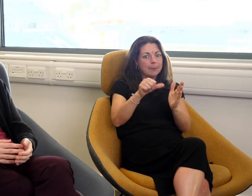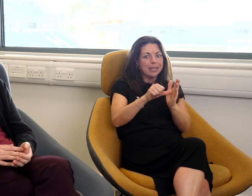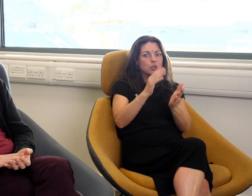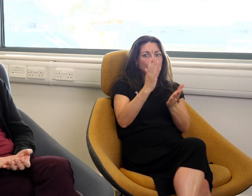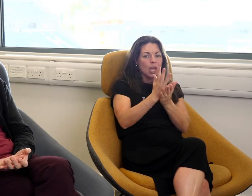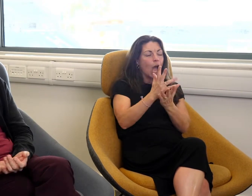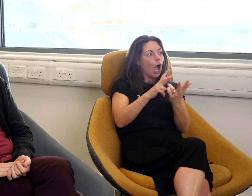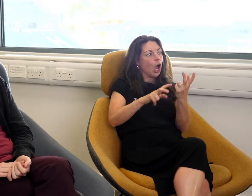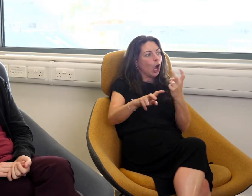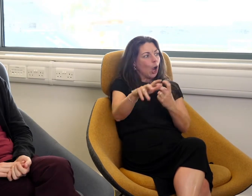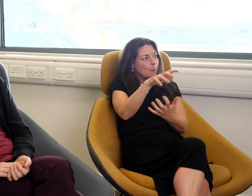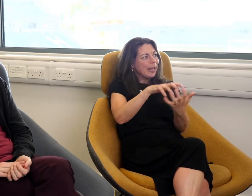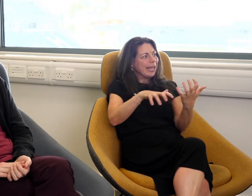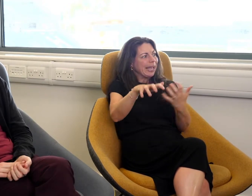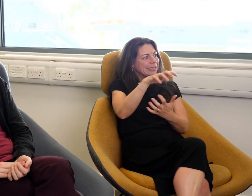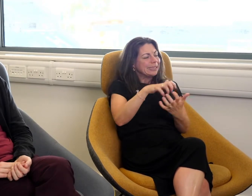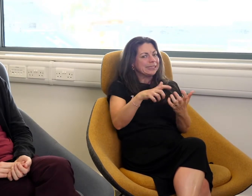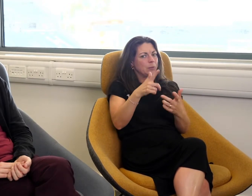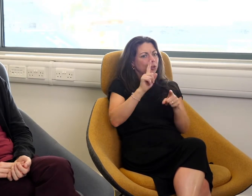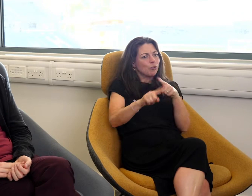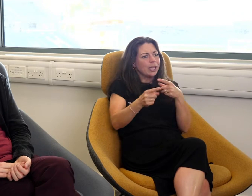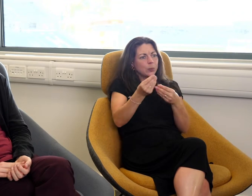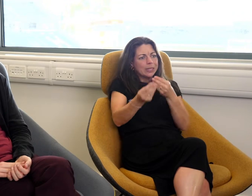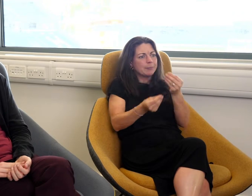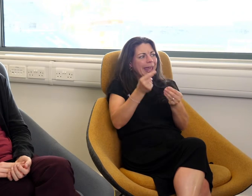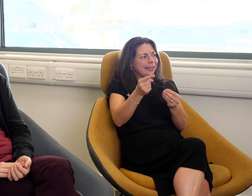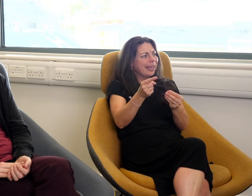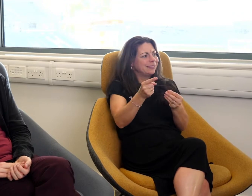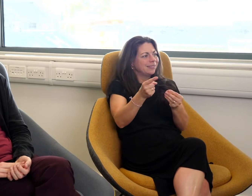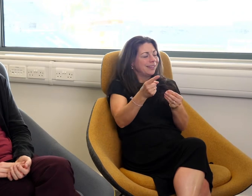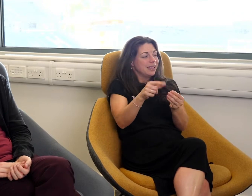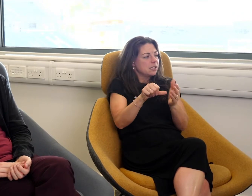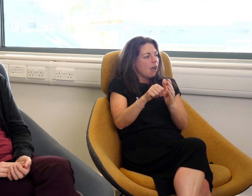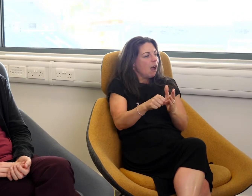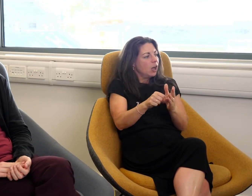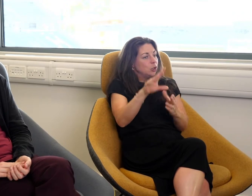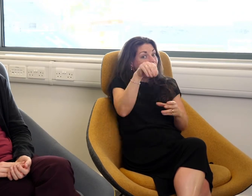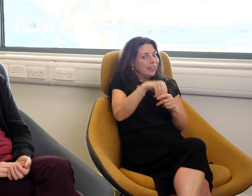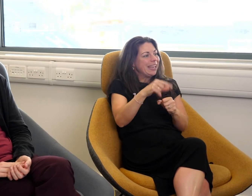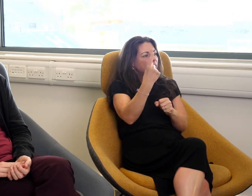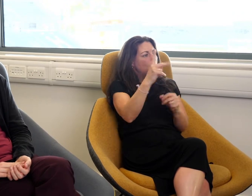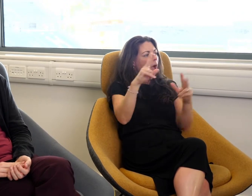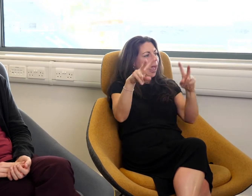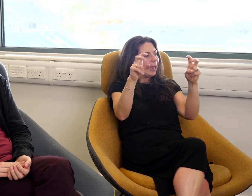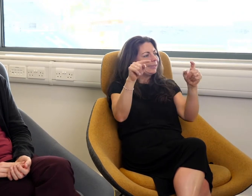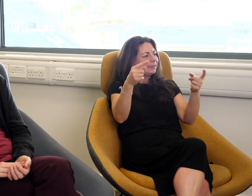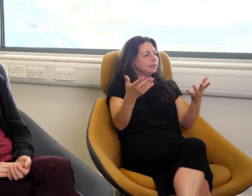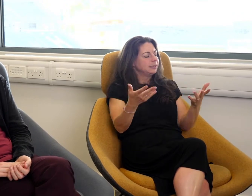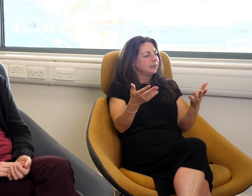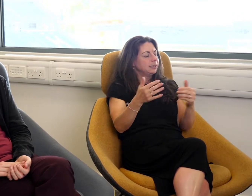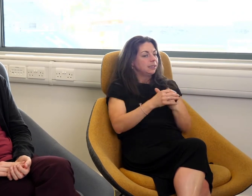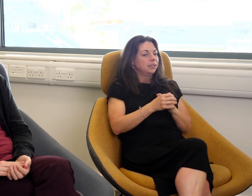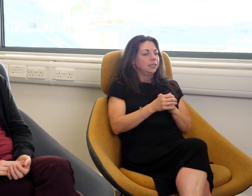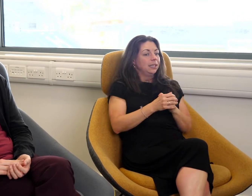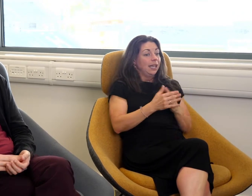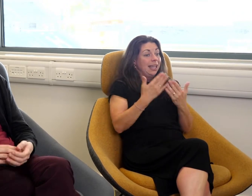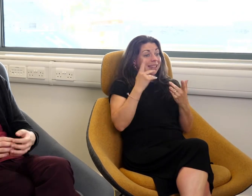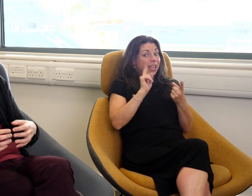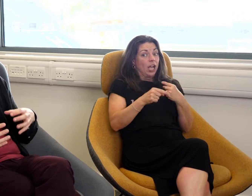with. And I don't really know what the answer is to that. It's always going to be much easier for sort of